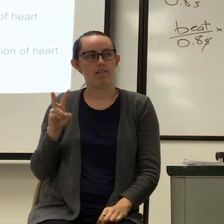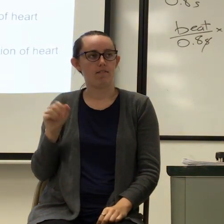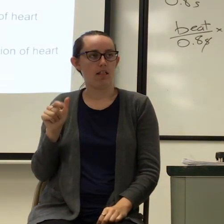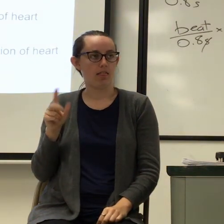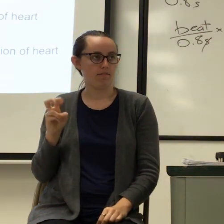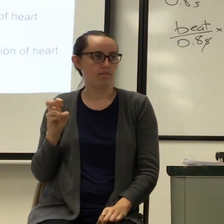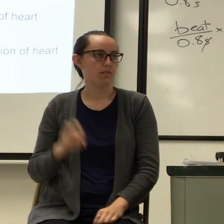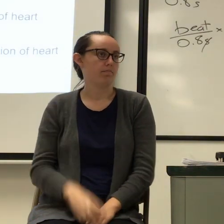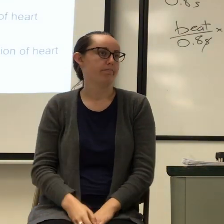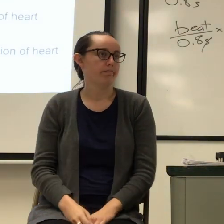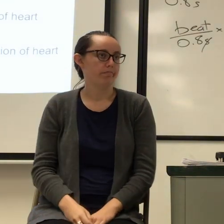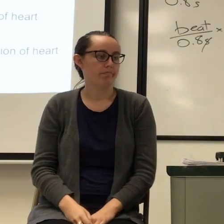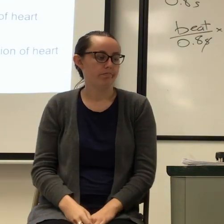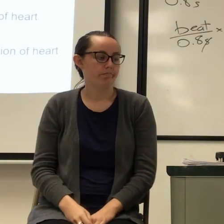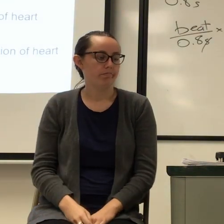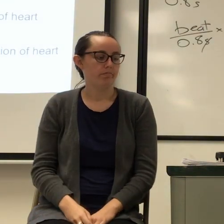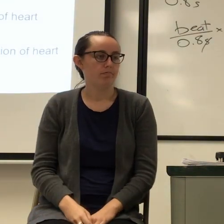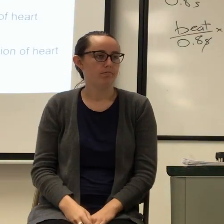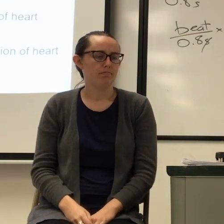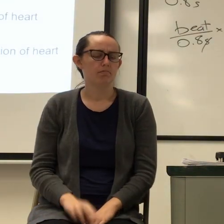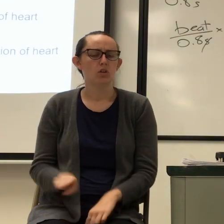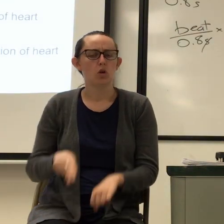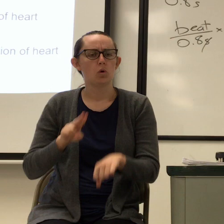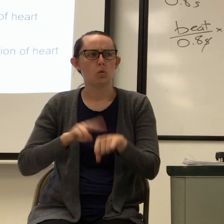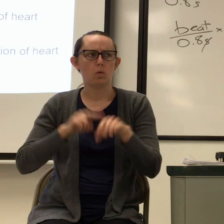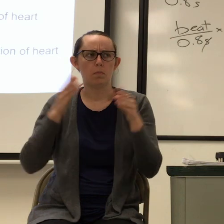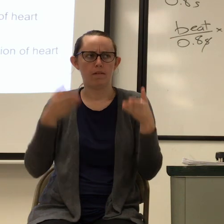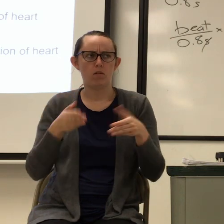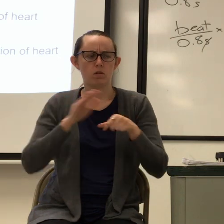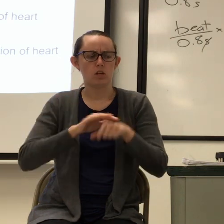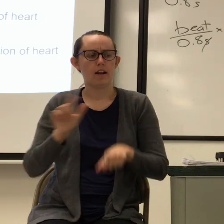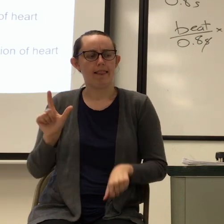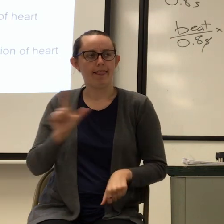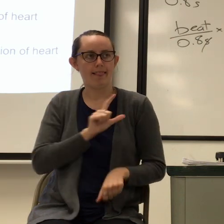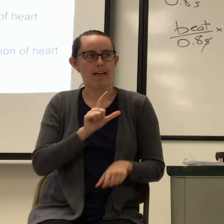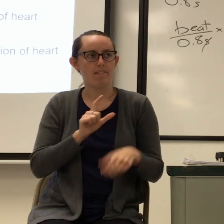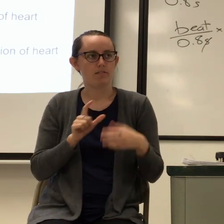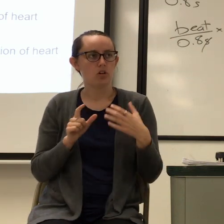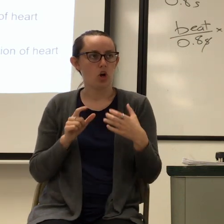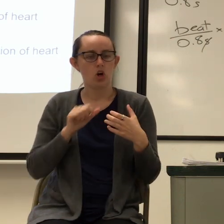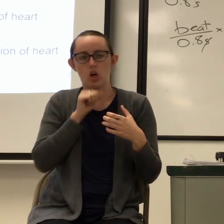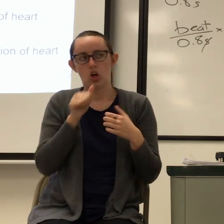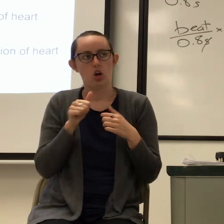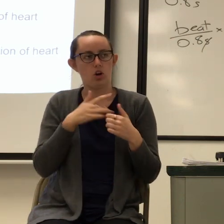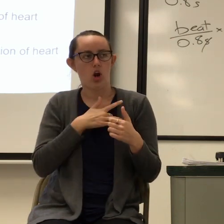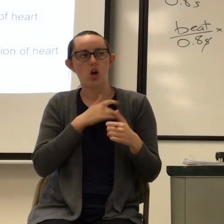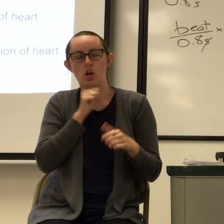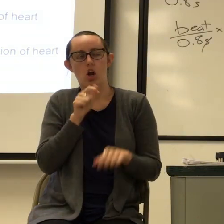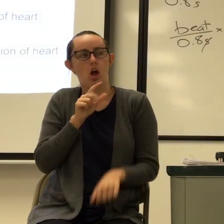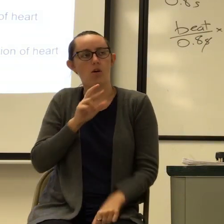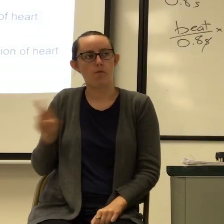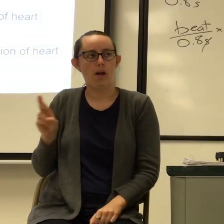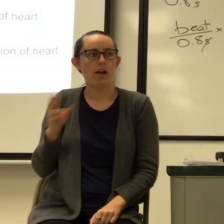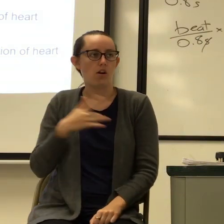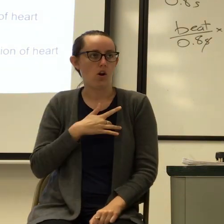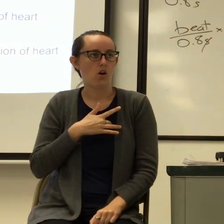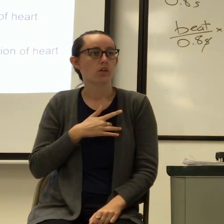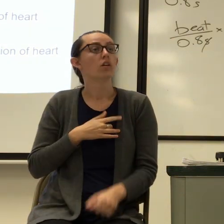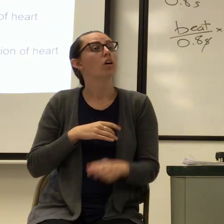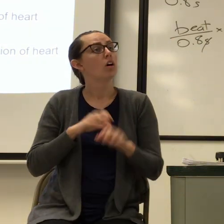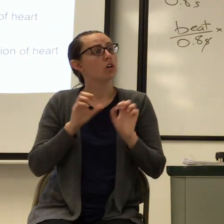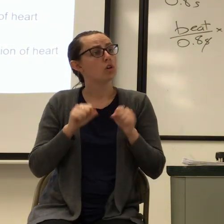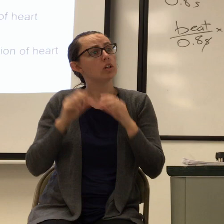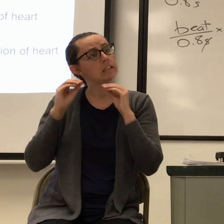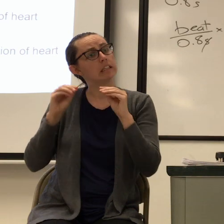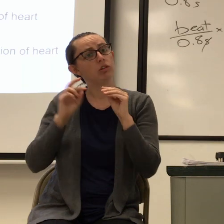And we usually focus on the left heart, not the right heart, when we teach the cardiac cycle. Although you could teach it from the right